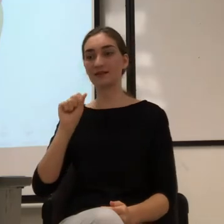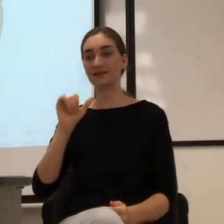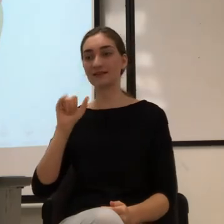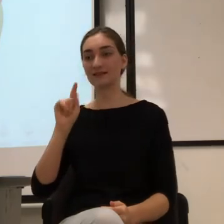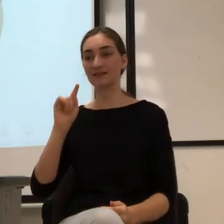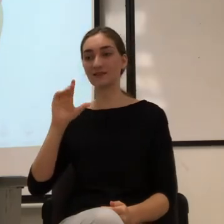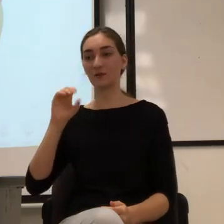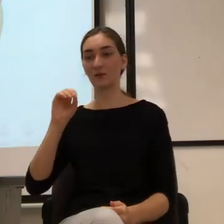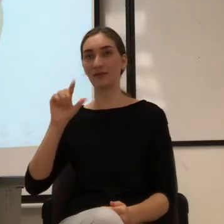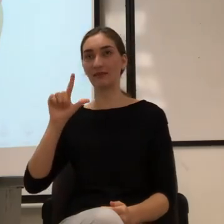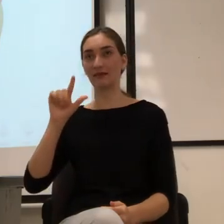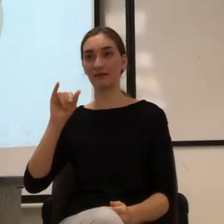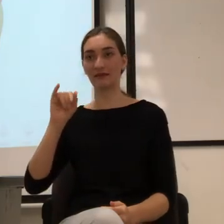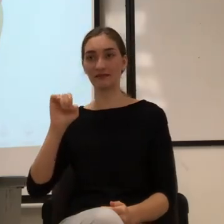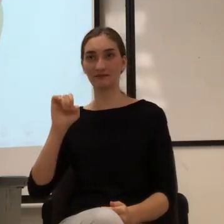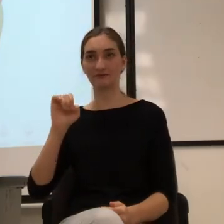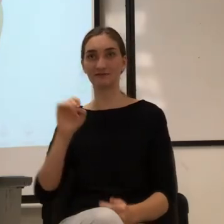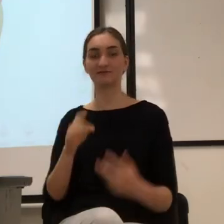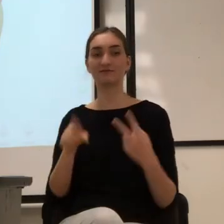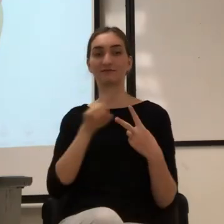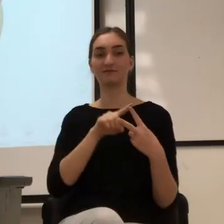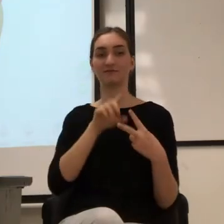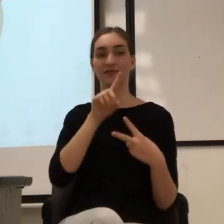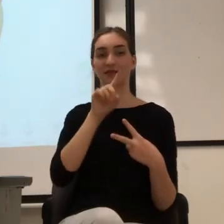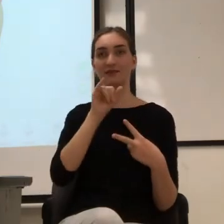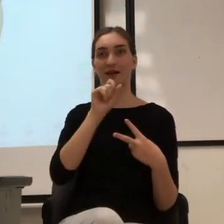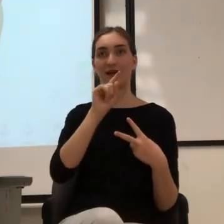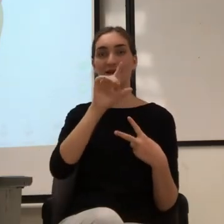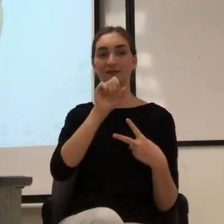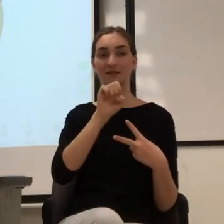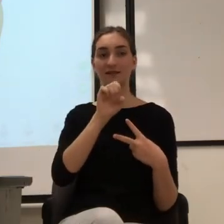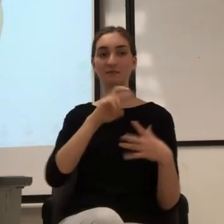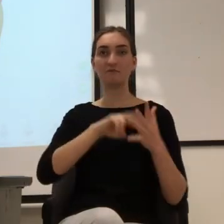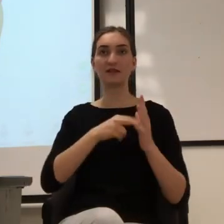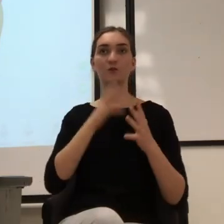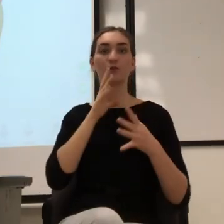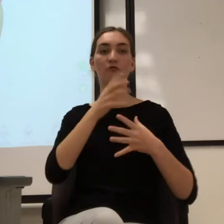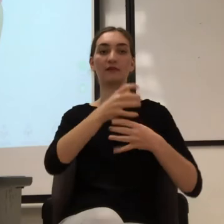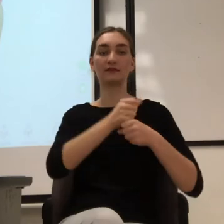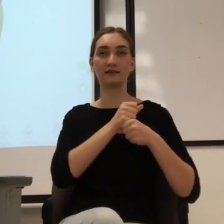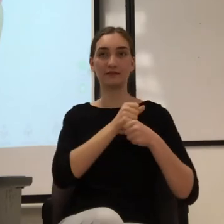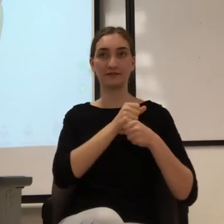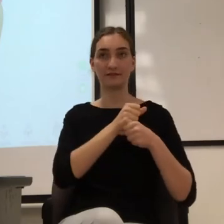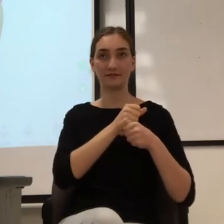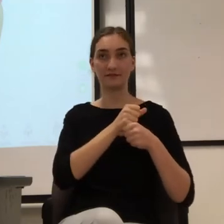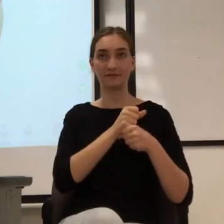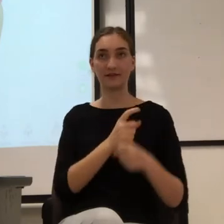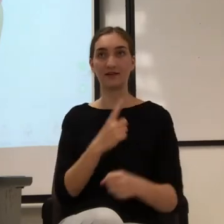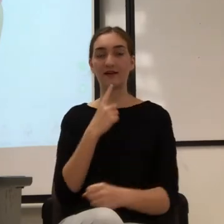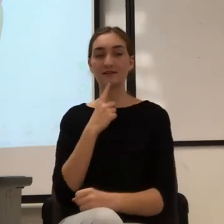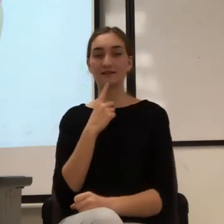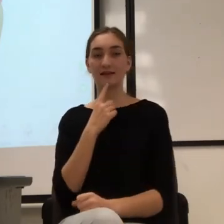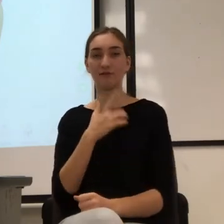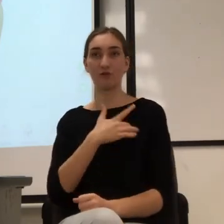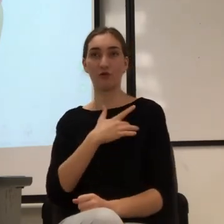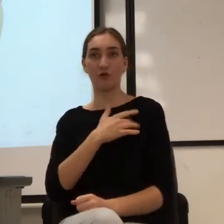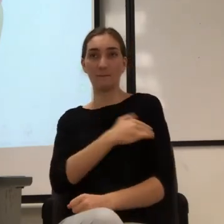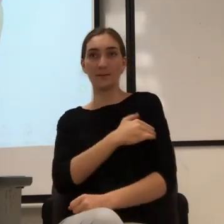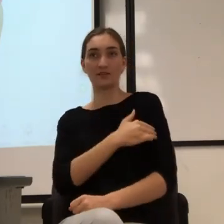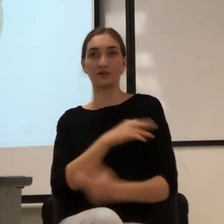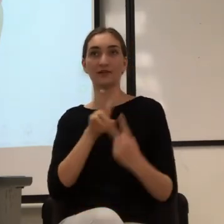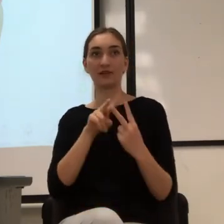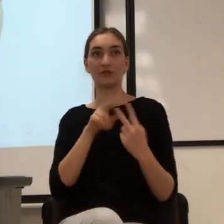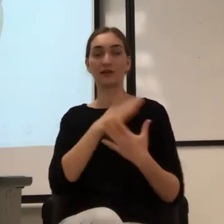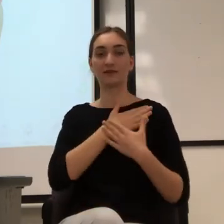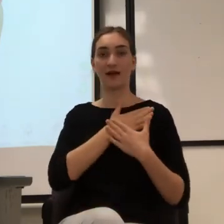Diastole is the one where you receive it. Now diastole, Did I say the heart muscles relaxed or